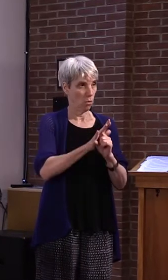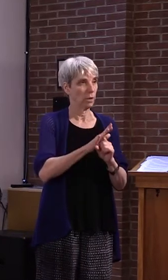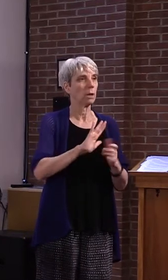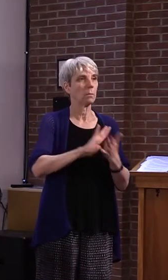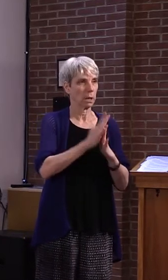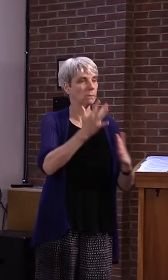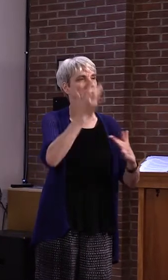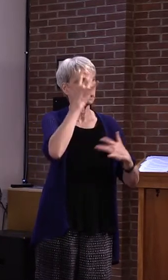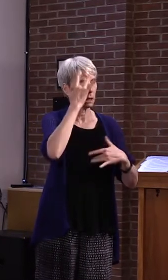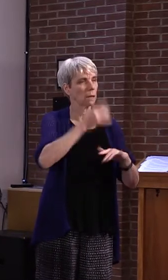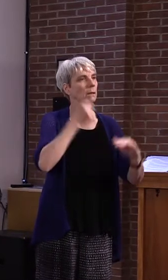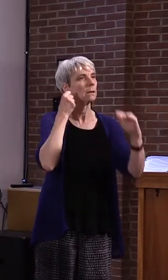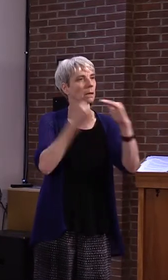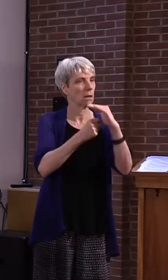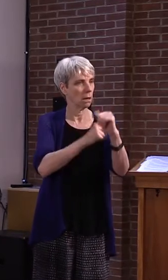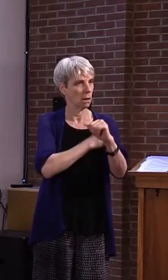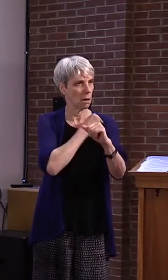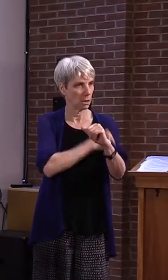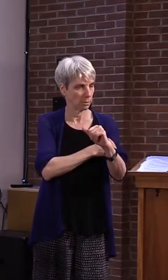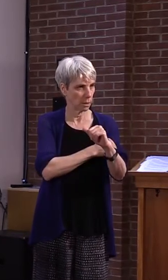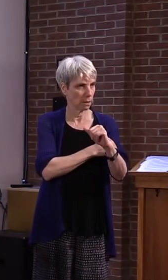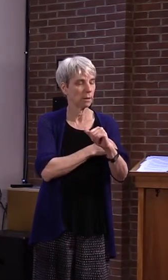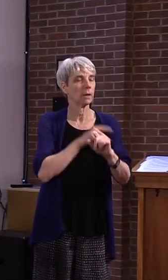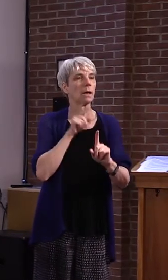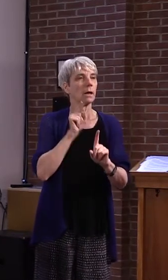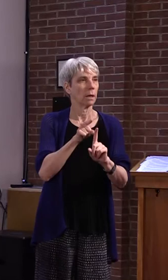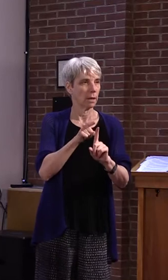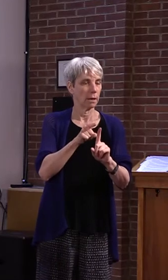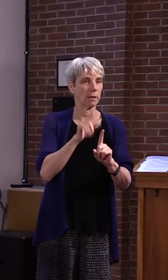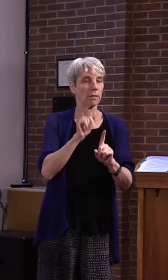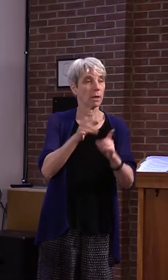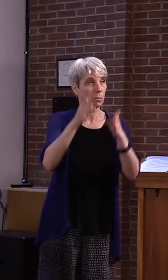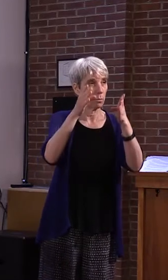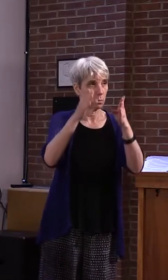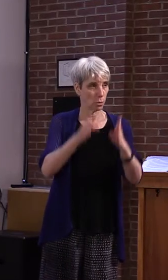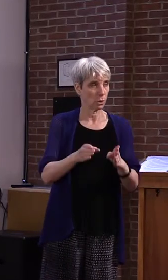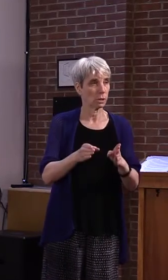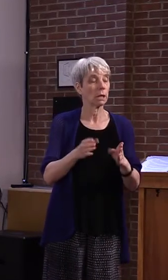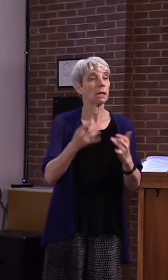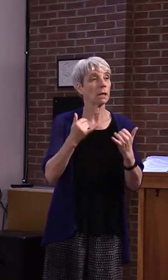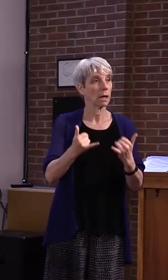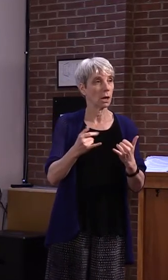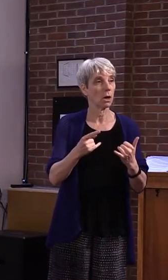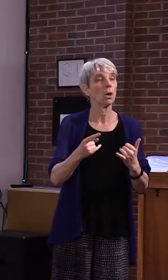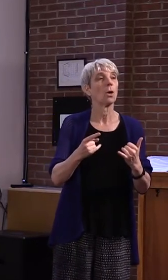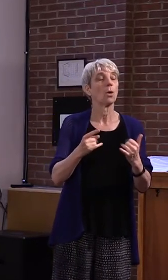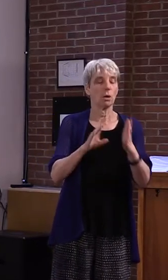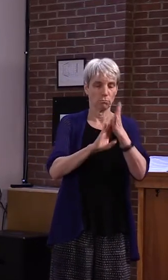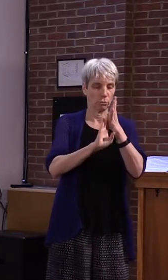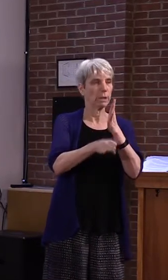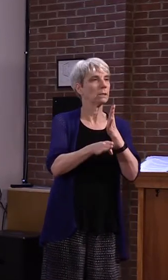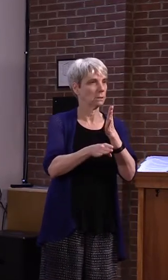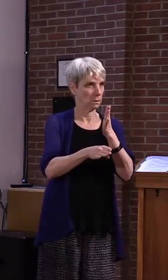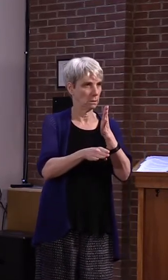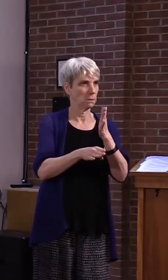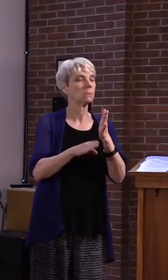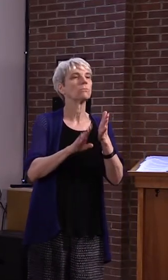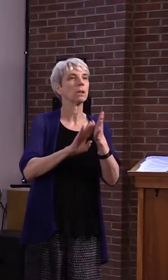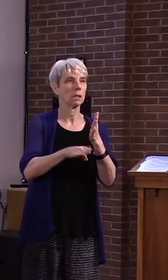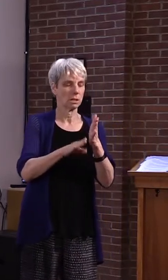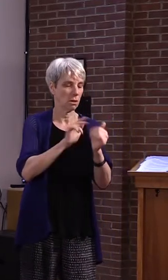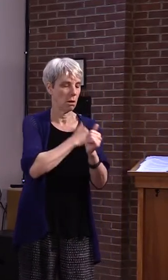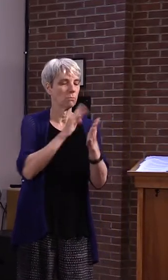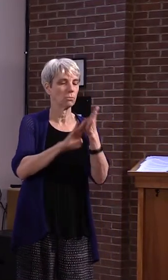was hospitalized with COVID. That inmate has been released. There are two inmates in